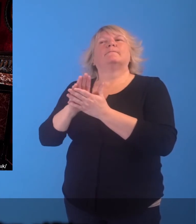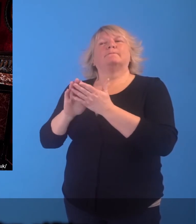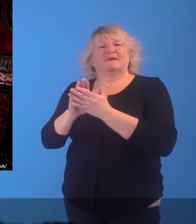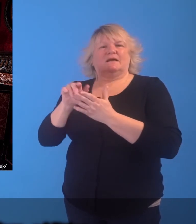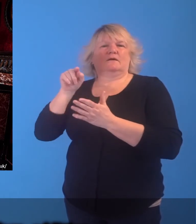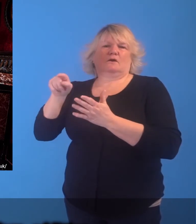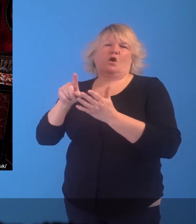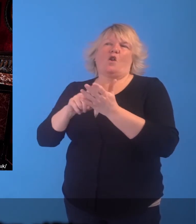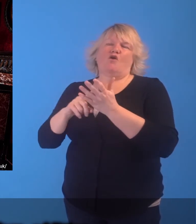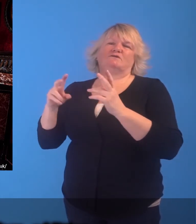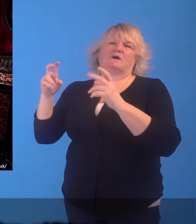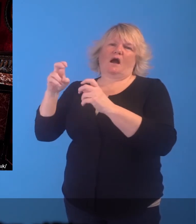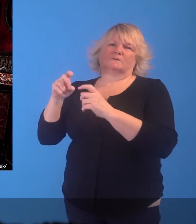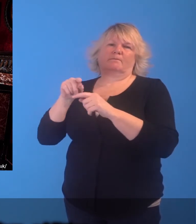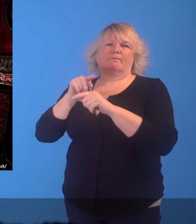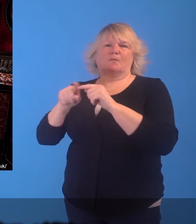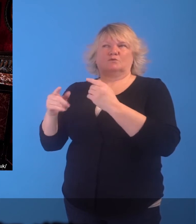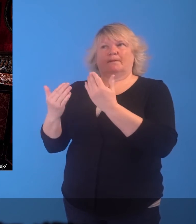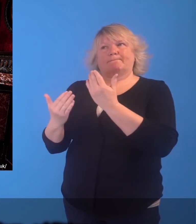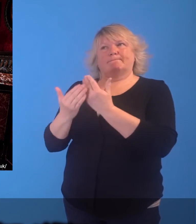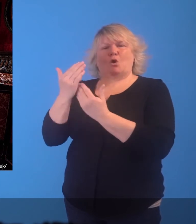1903.